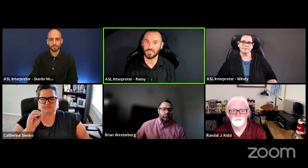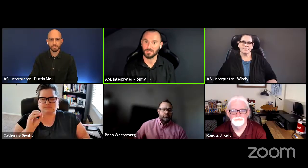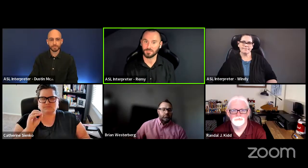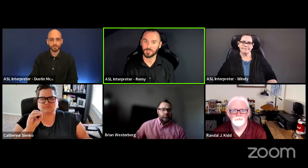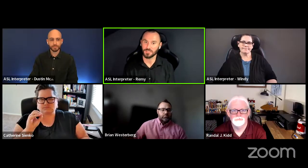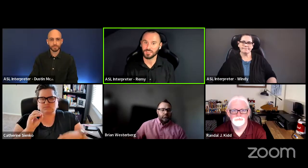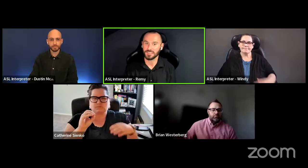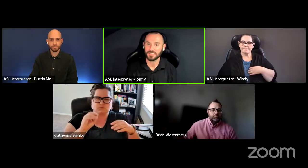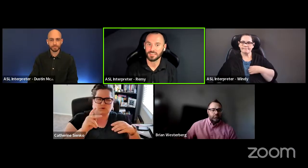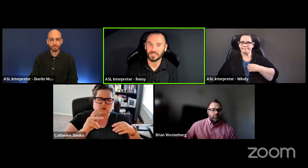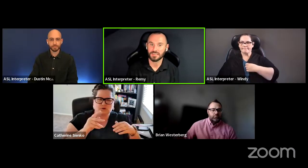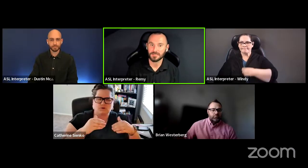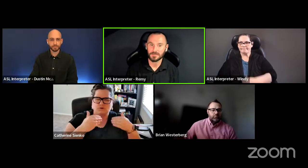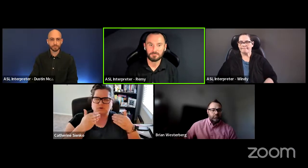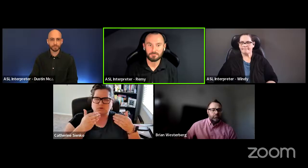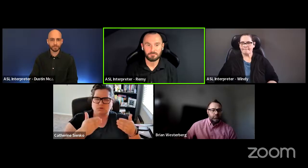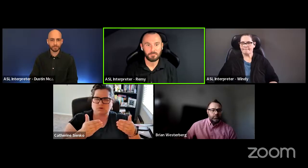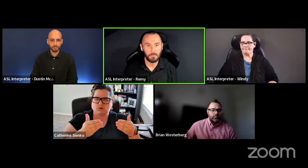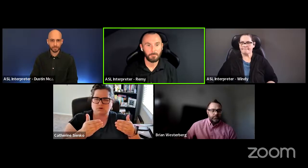please move to executive session.